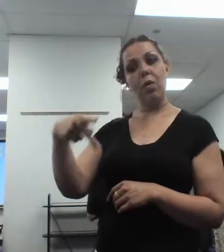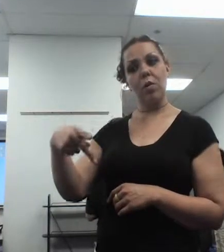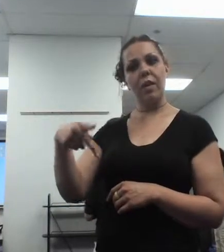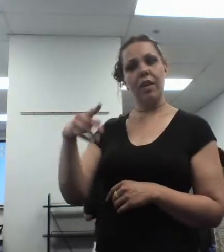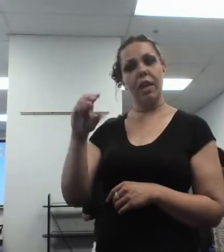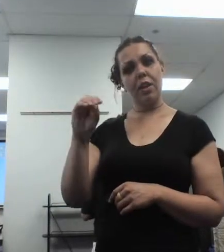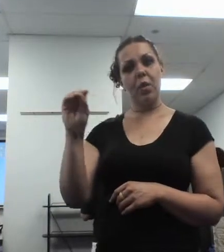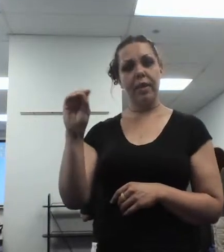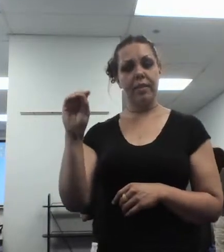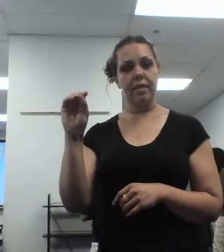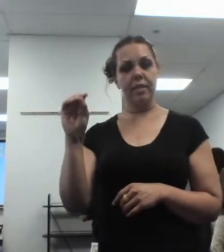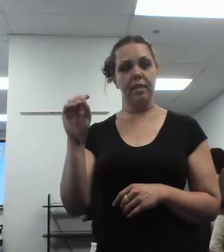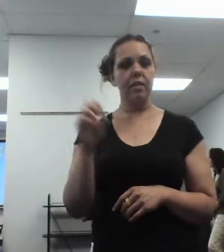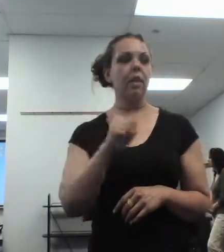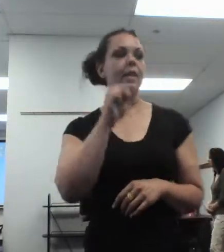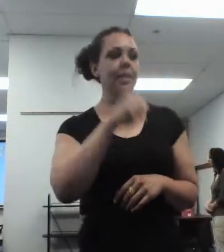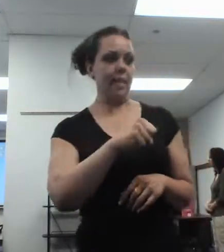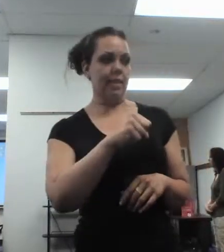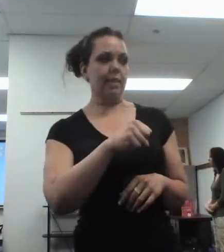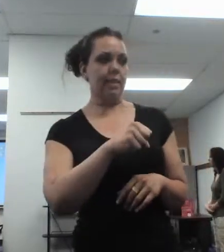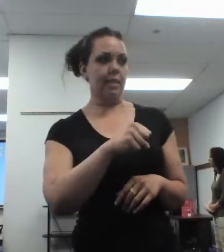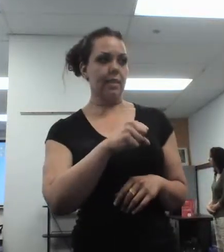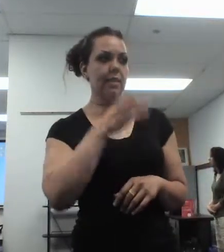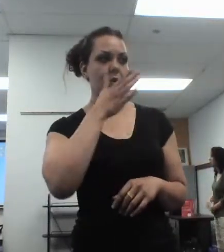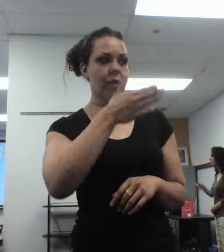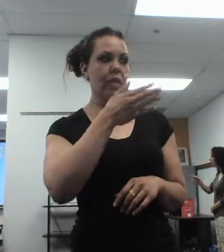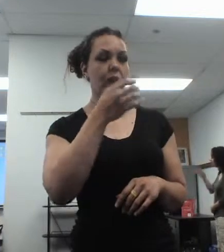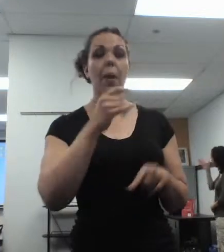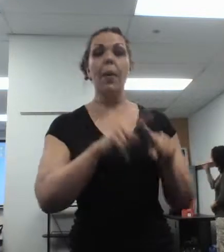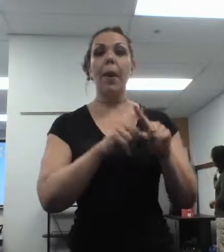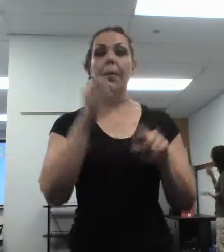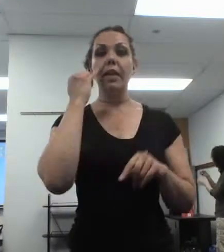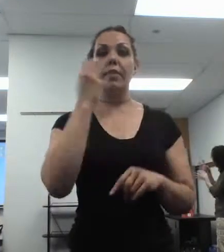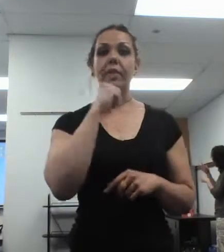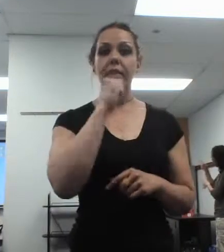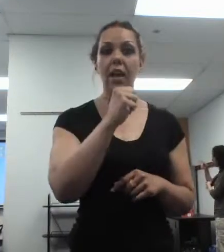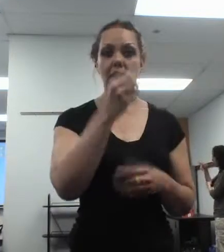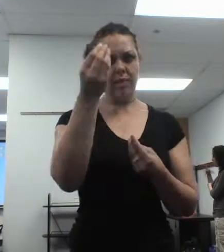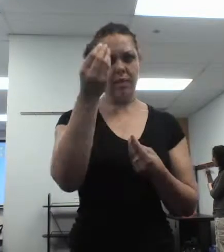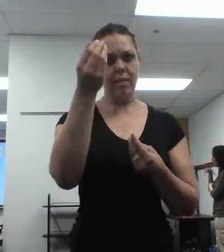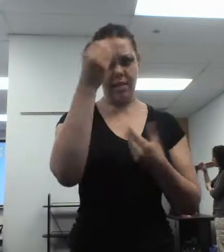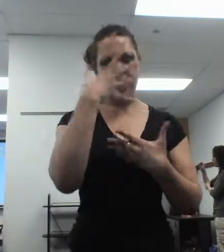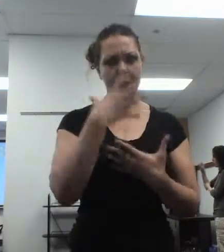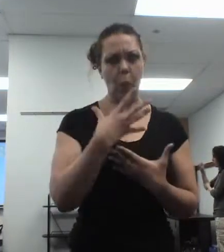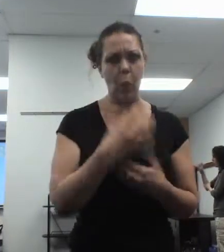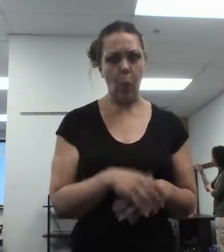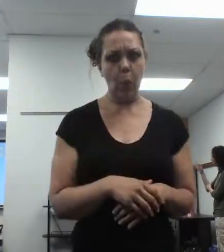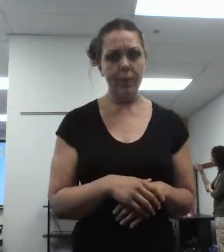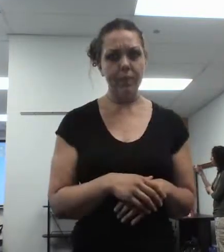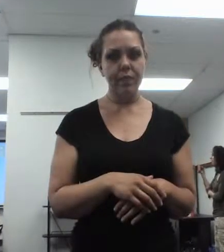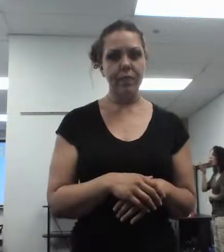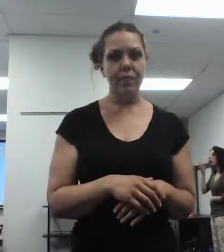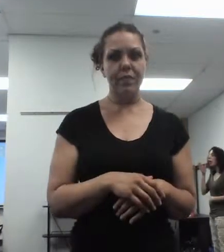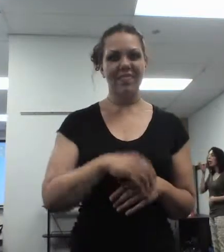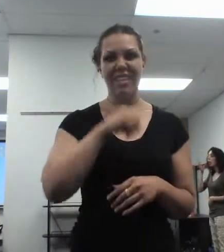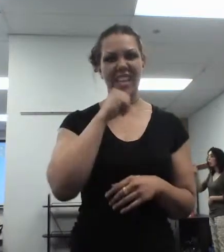me an email and remind me. Angie, throw those PowerPoints I need on Oasis. Because I don't play around on Oasis a lot, but sometimes I need a gentle reminder.